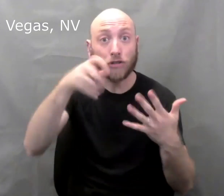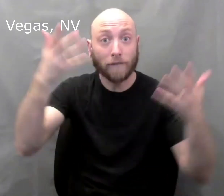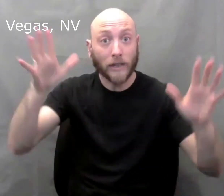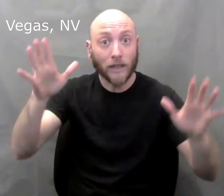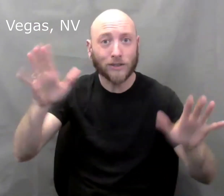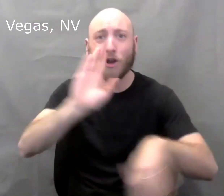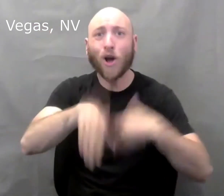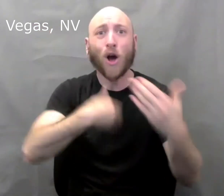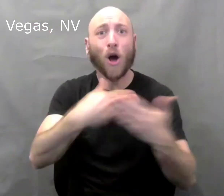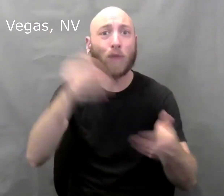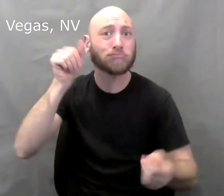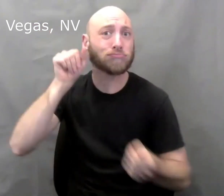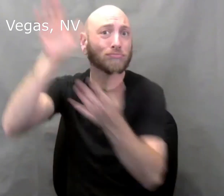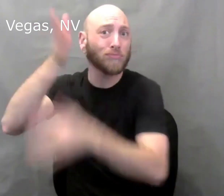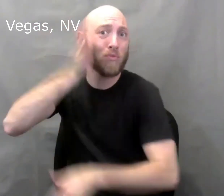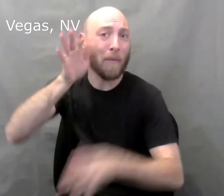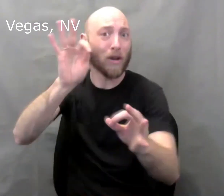I remember feeling, at a